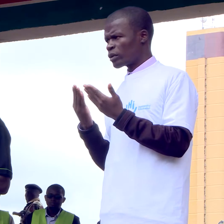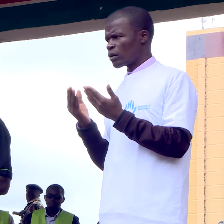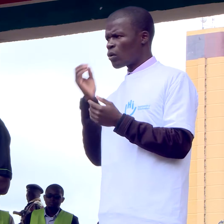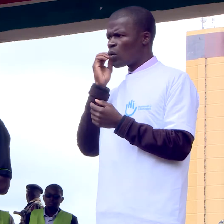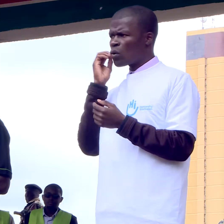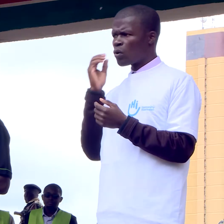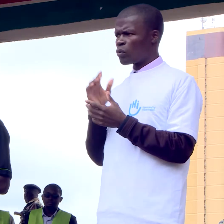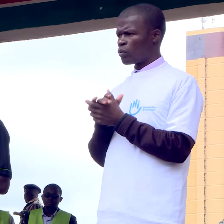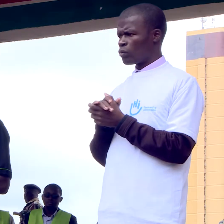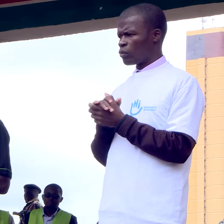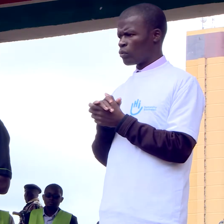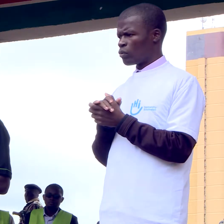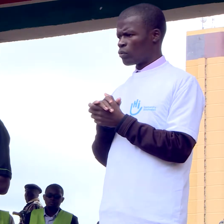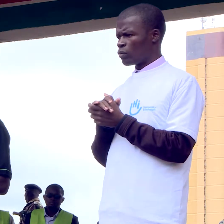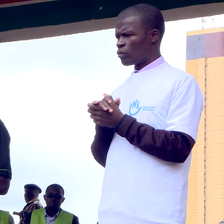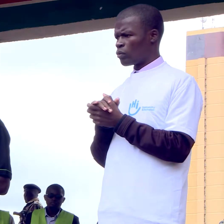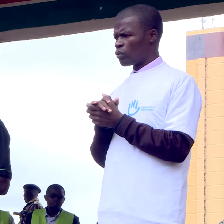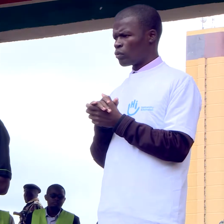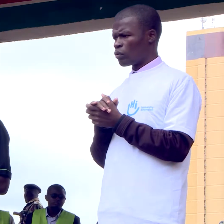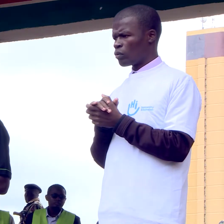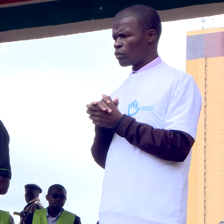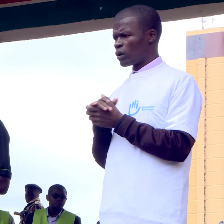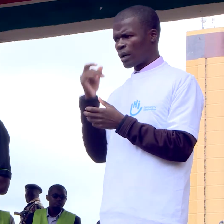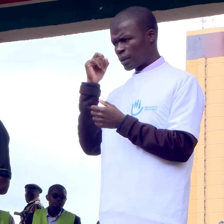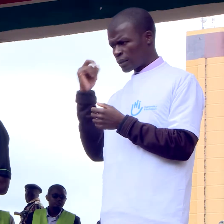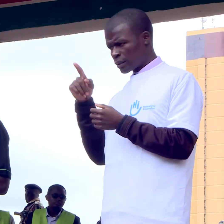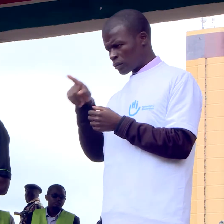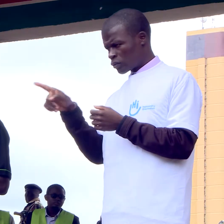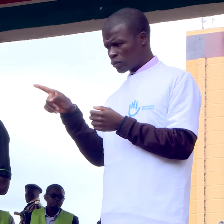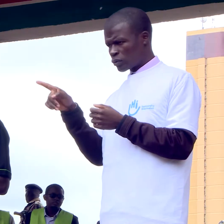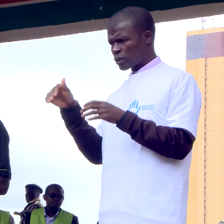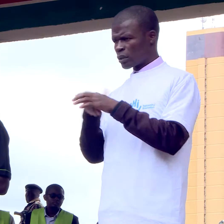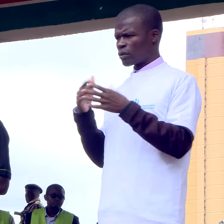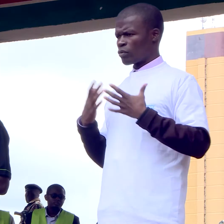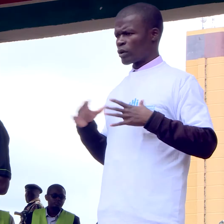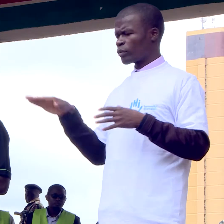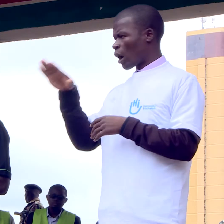hope that AVIU will serve to enhance understanding among members of the